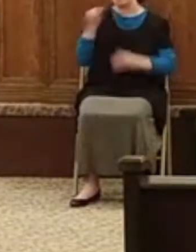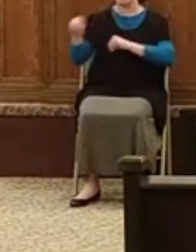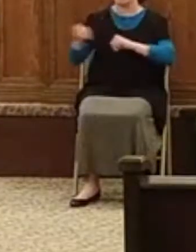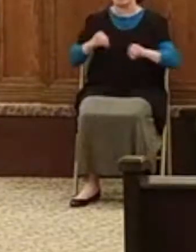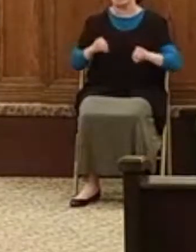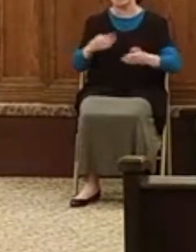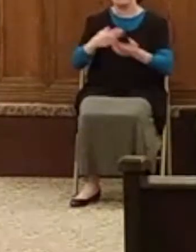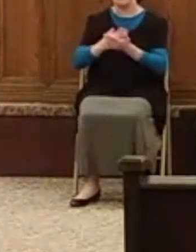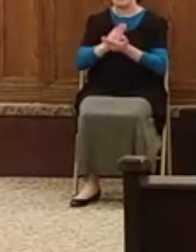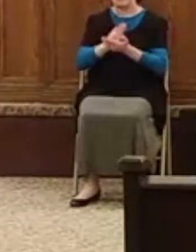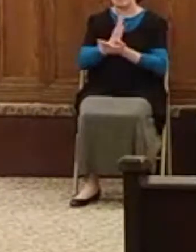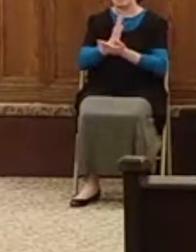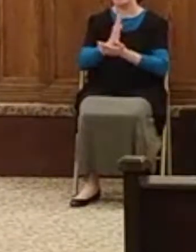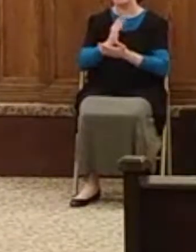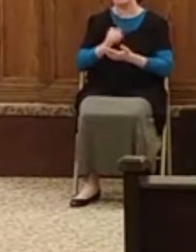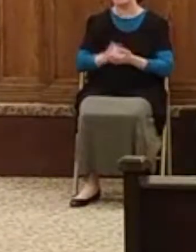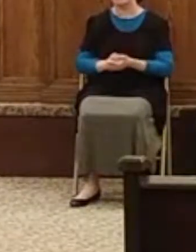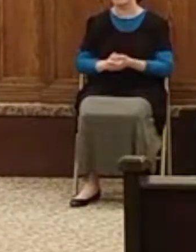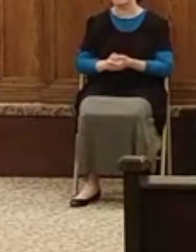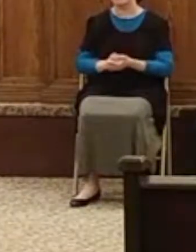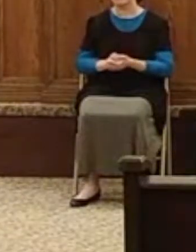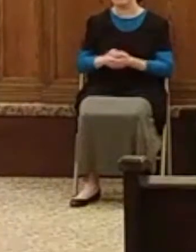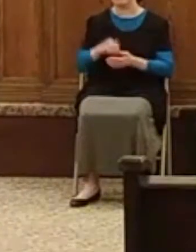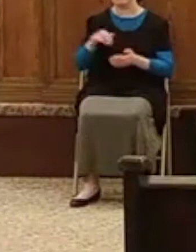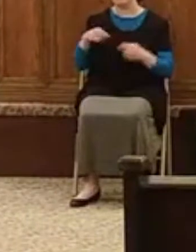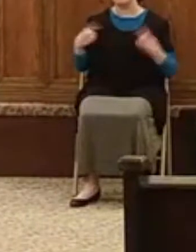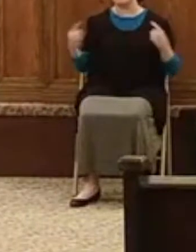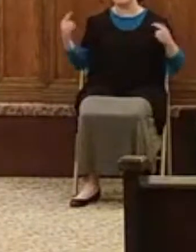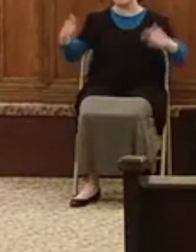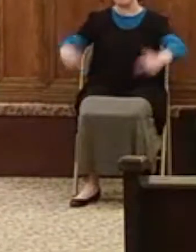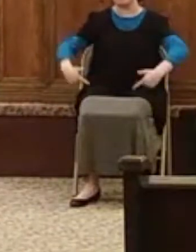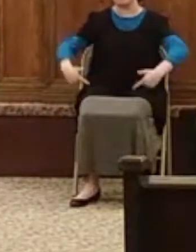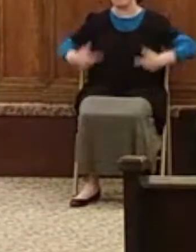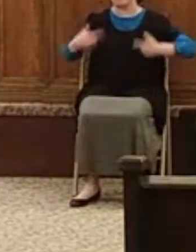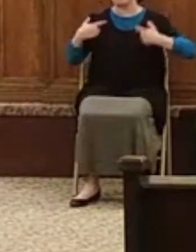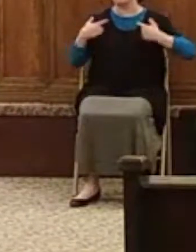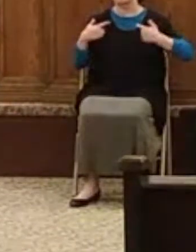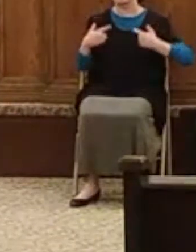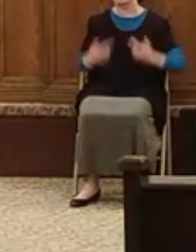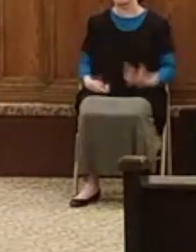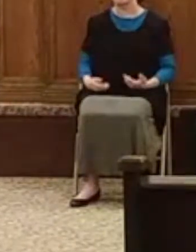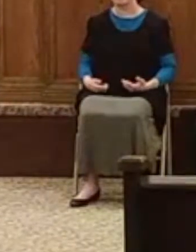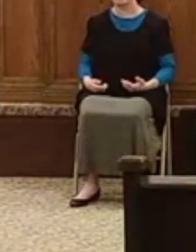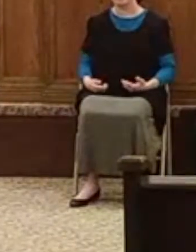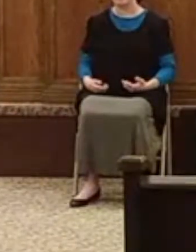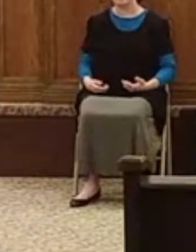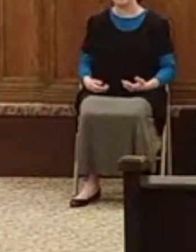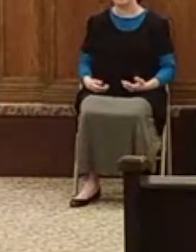unmoved because they have allowed this into their lives. Yes, Jesus. Yes. Yes.